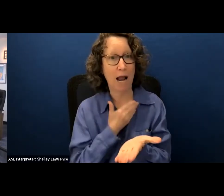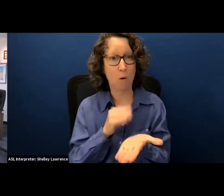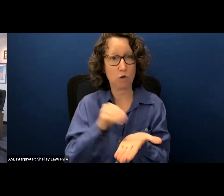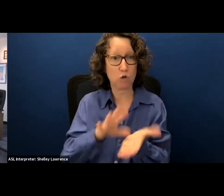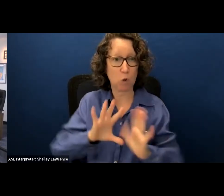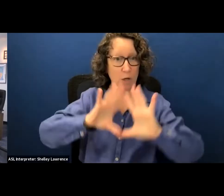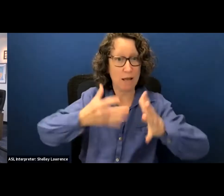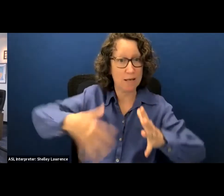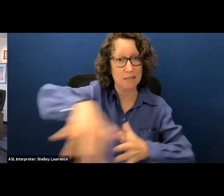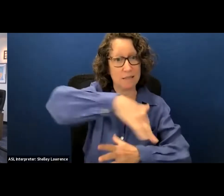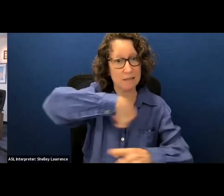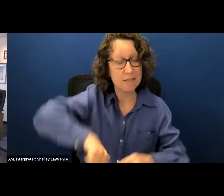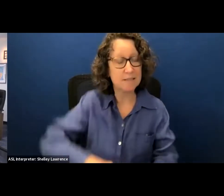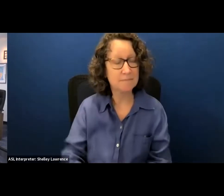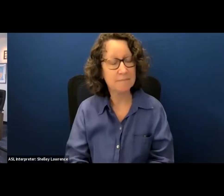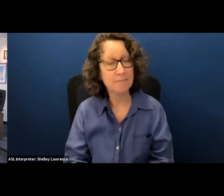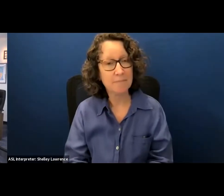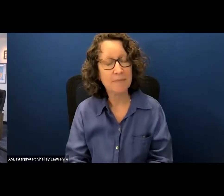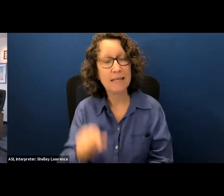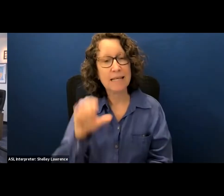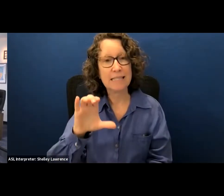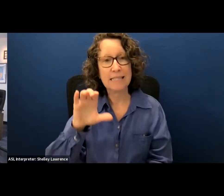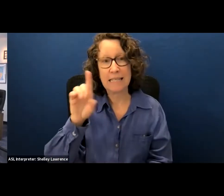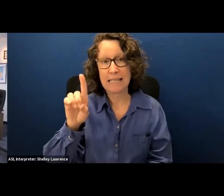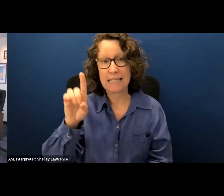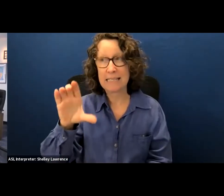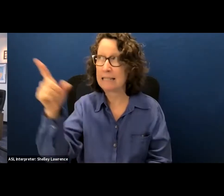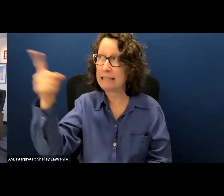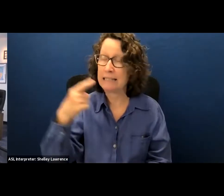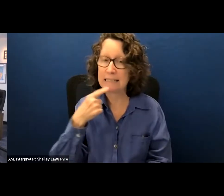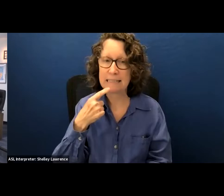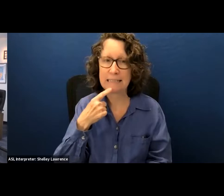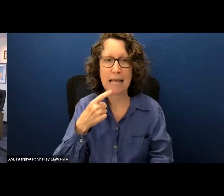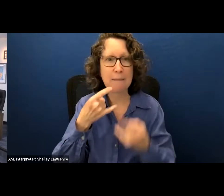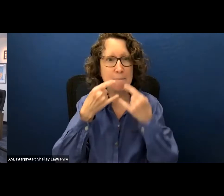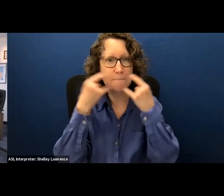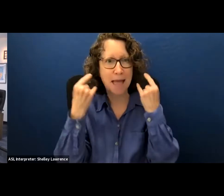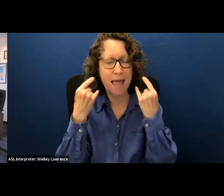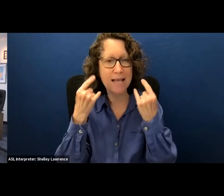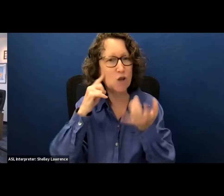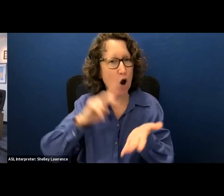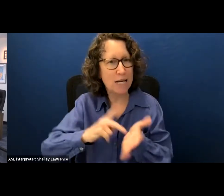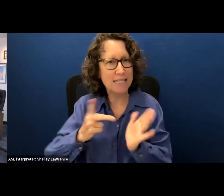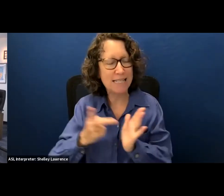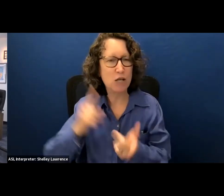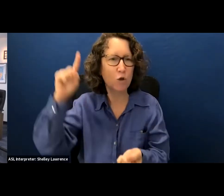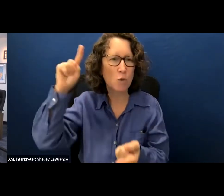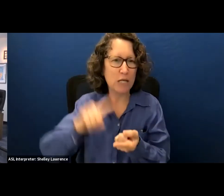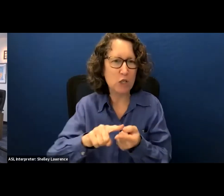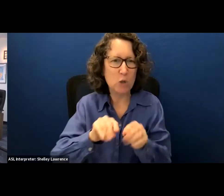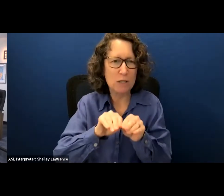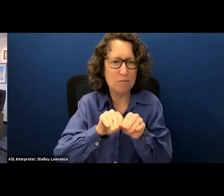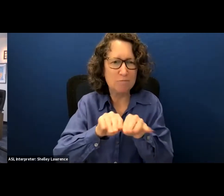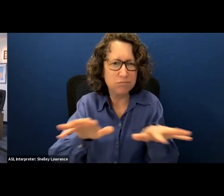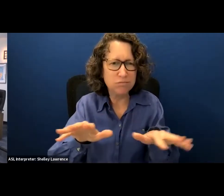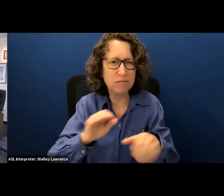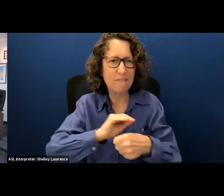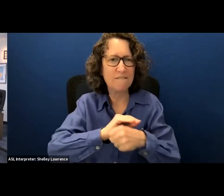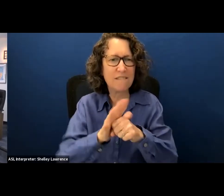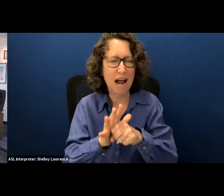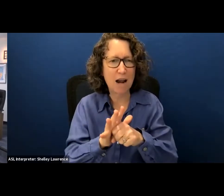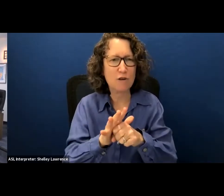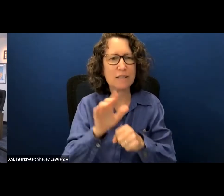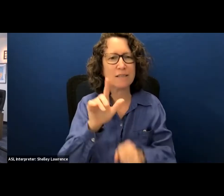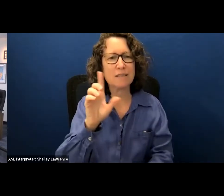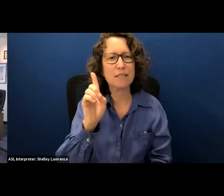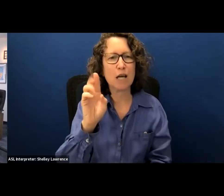body. The CDC says masks are intended to reduce the emission of virus-laden